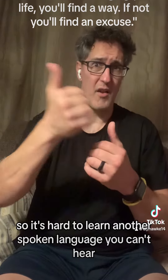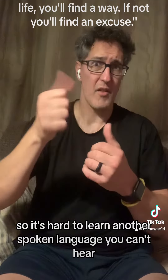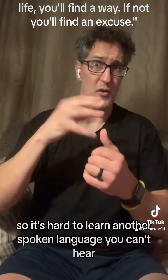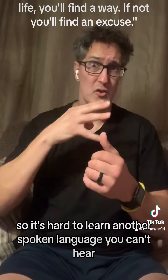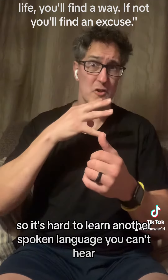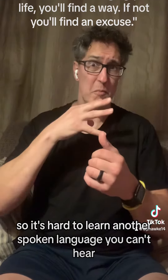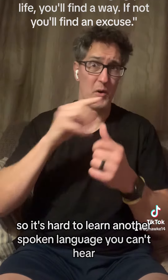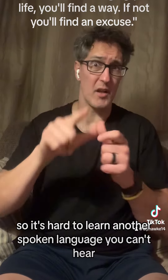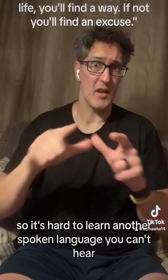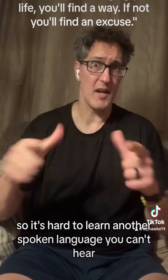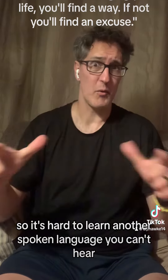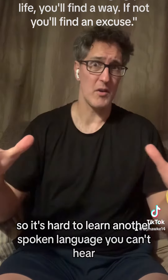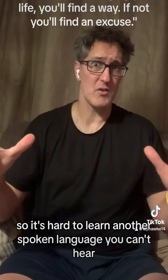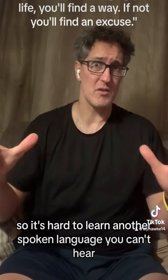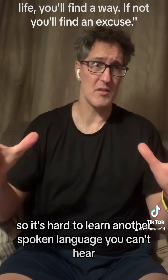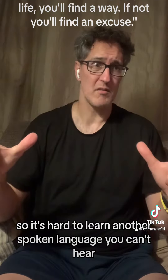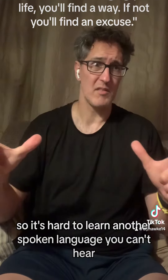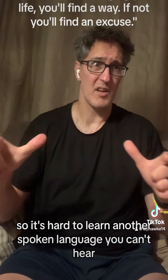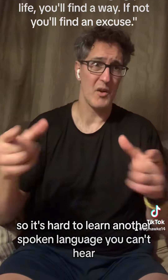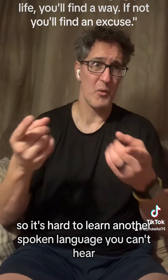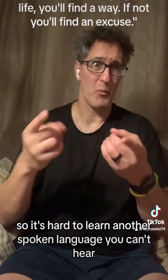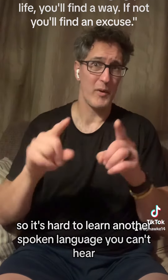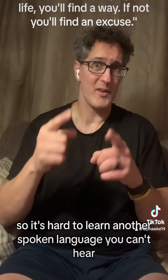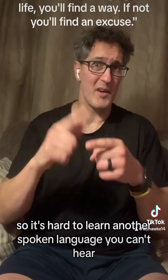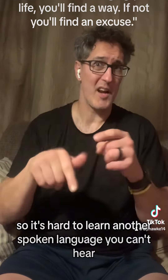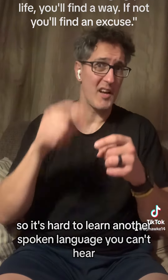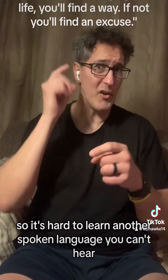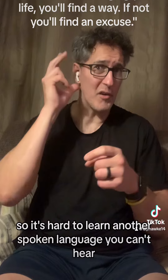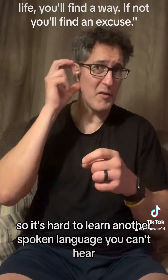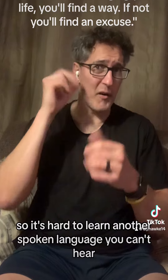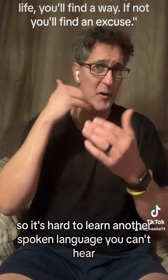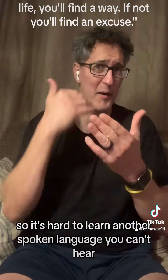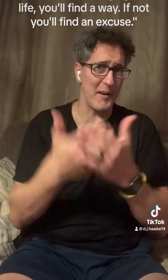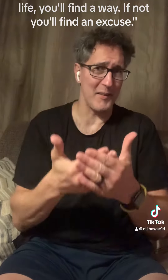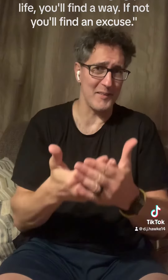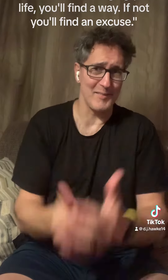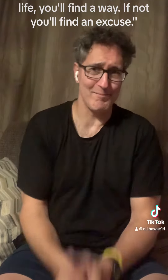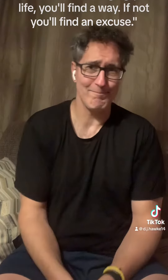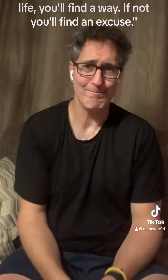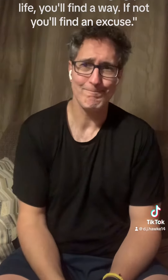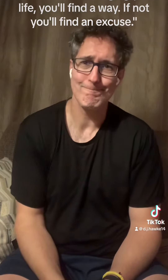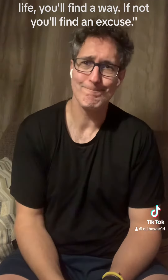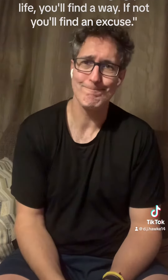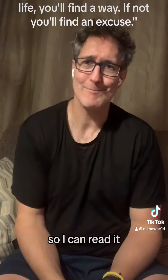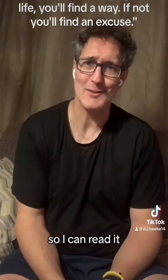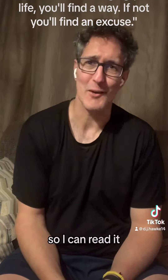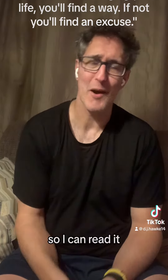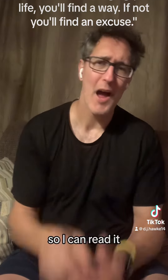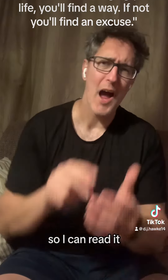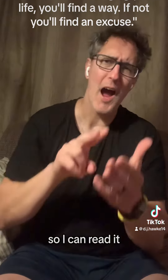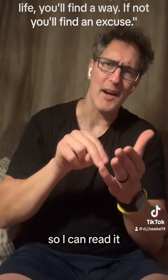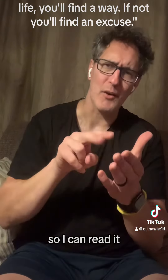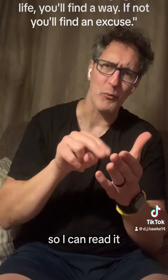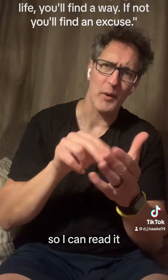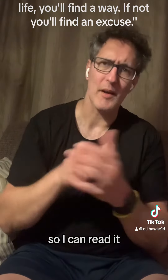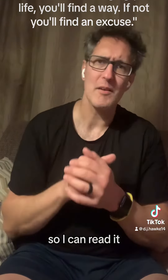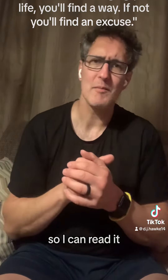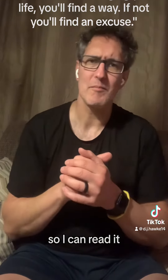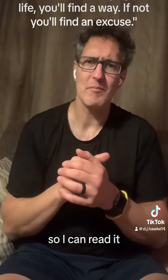another spoken language when you can't hear it very well. So I can read it.